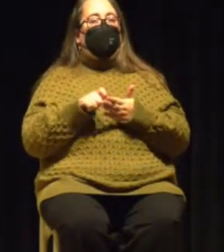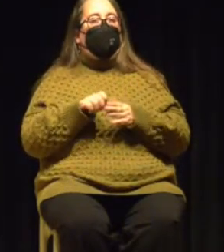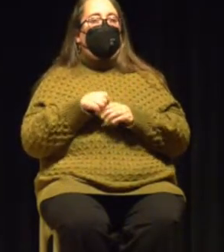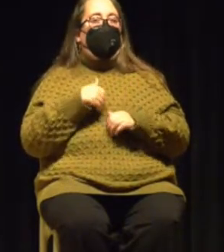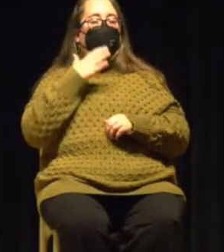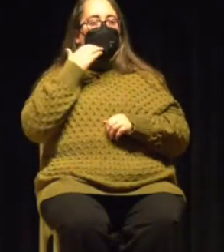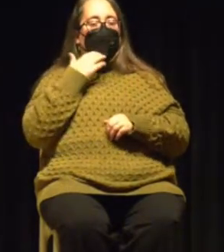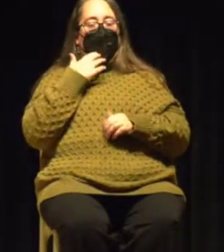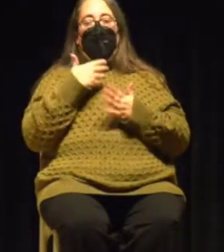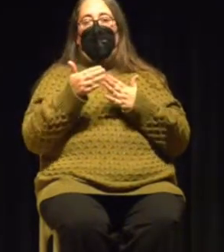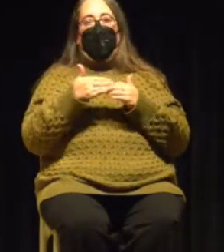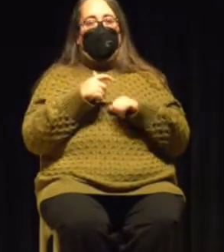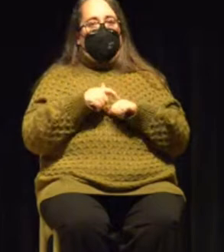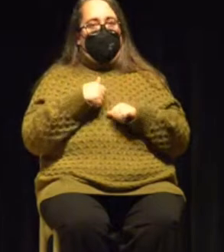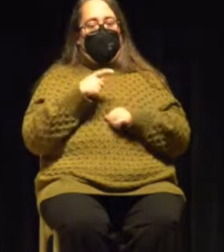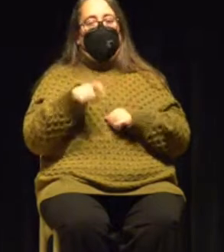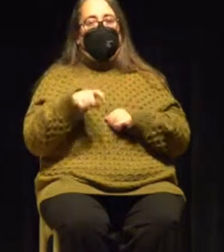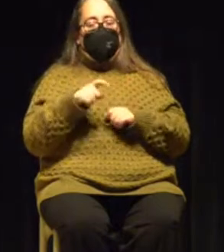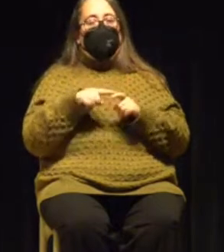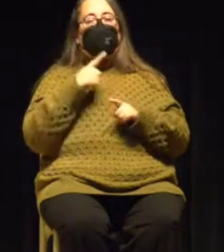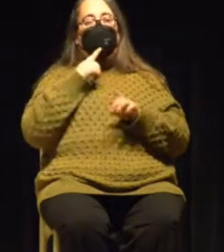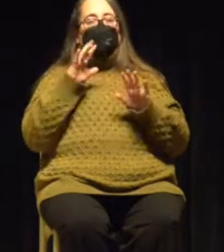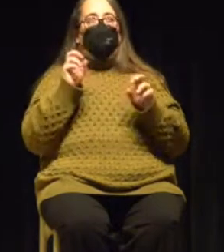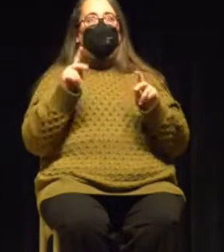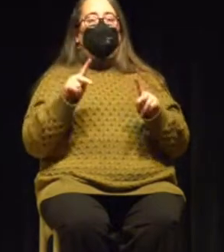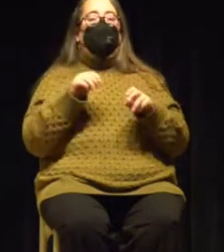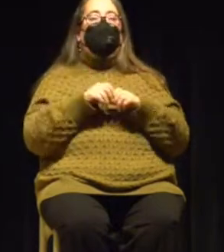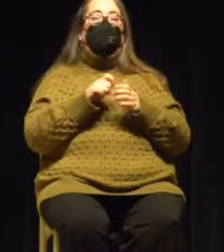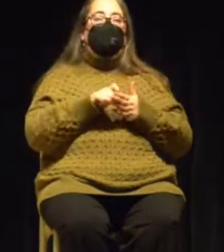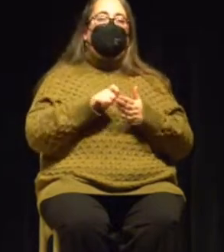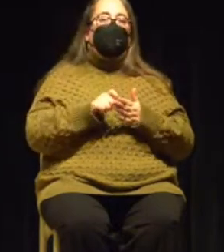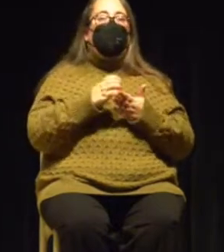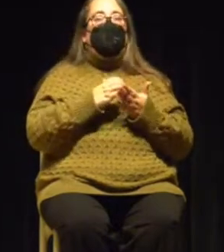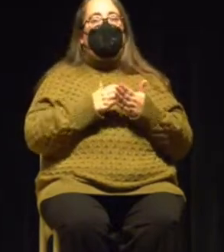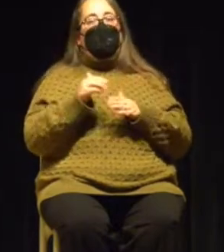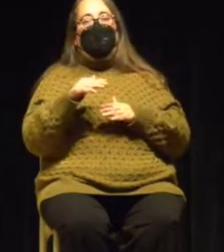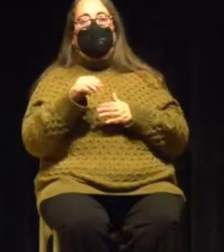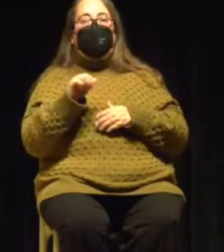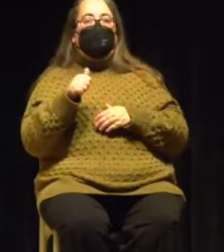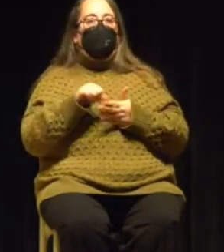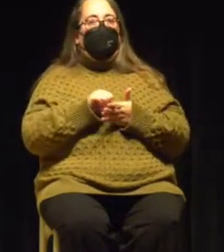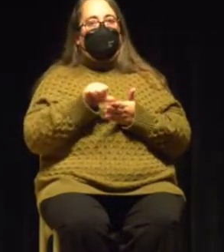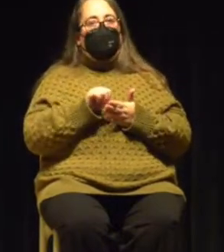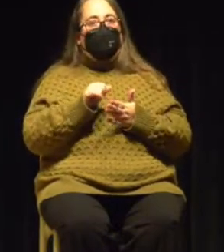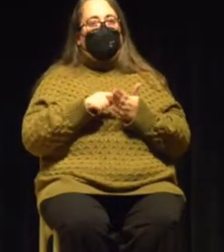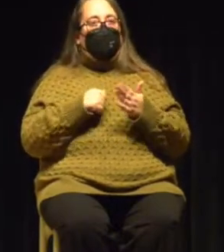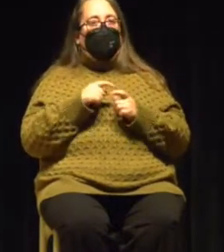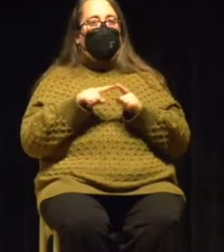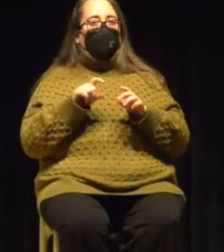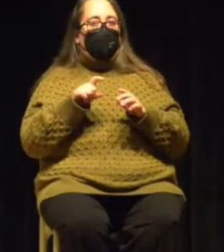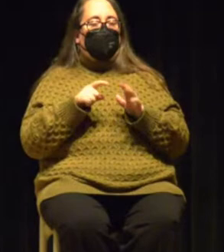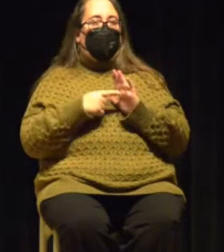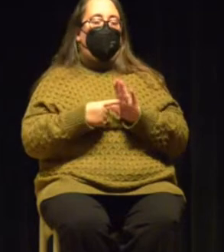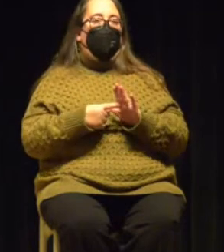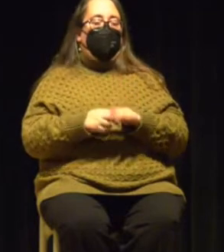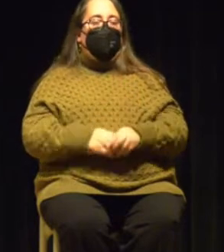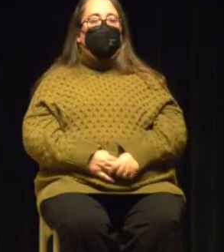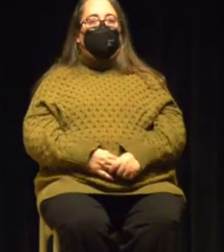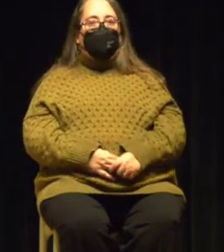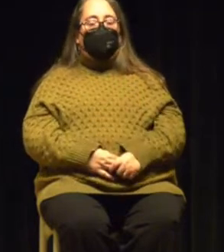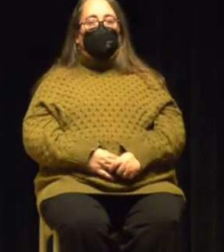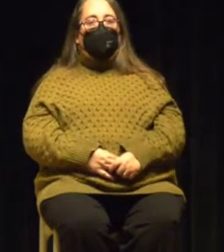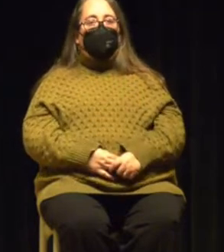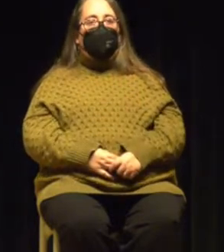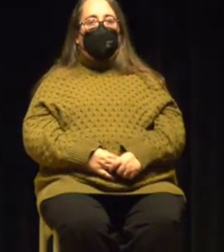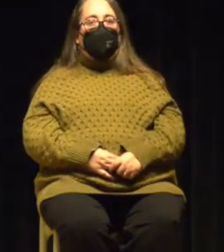So I'll spend whatever time I need to say, okay, in this essay or this chapter or the next 10 page or whatever, like, this is what I need to convey. But